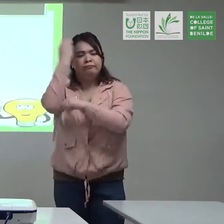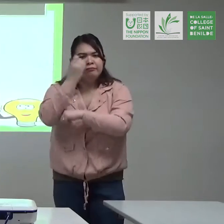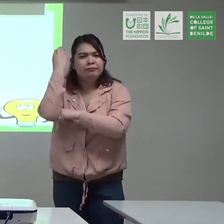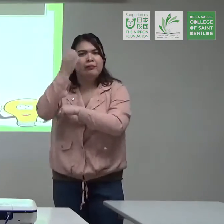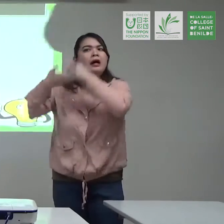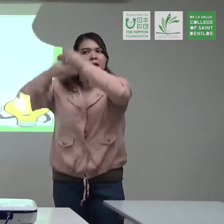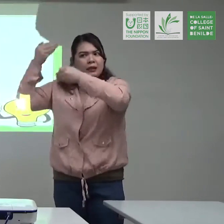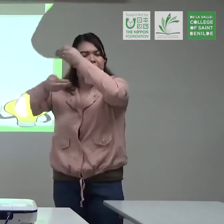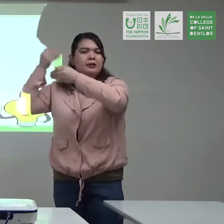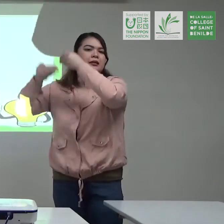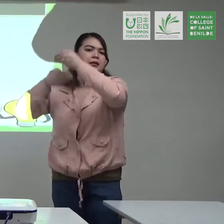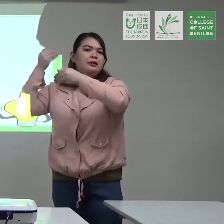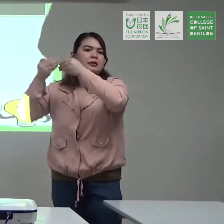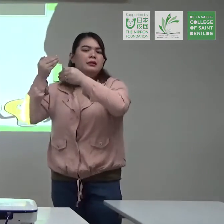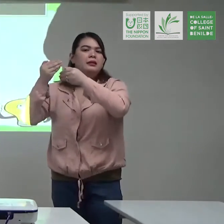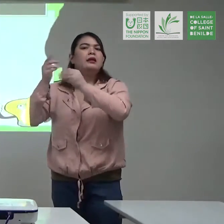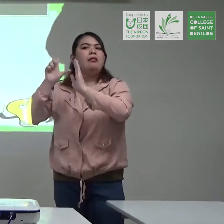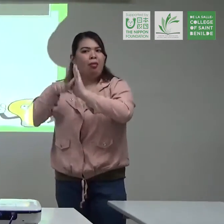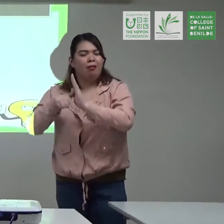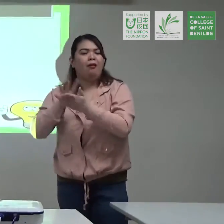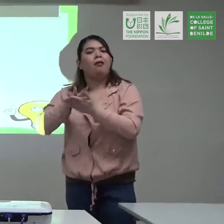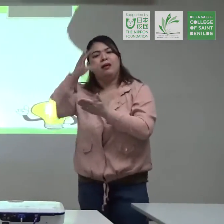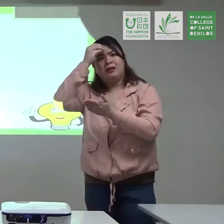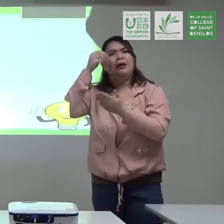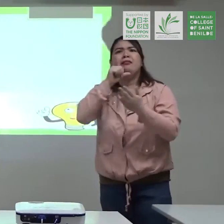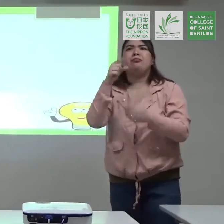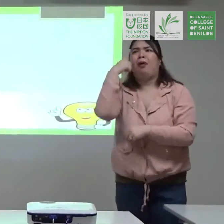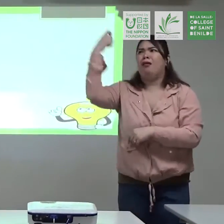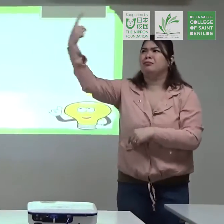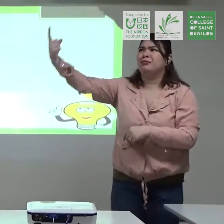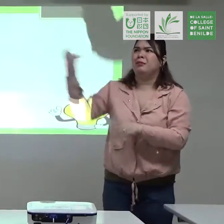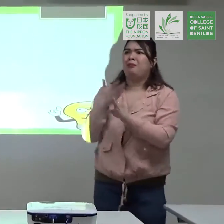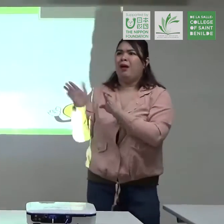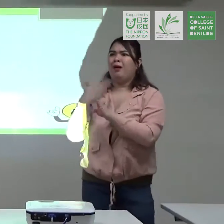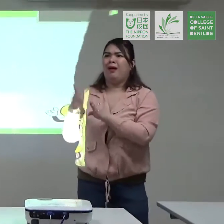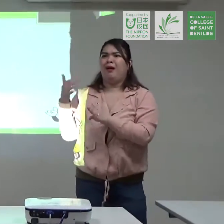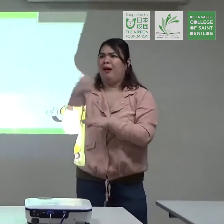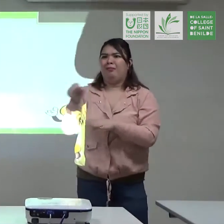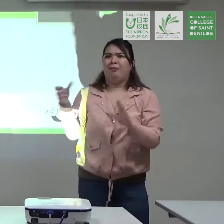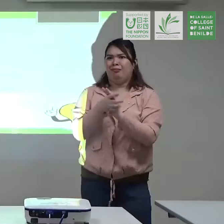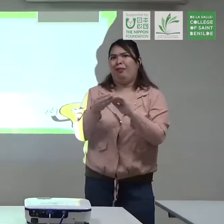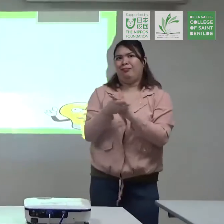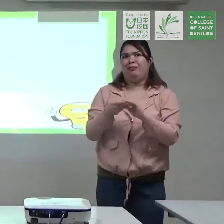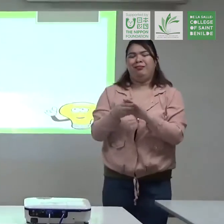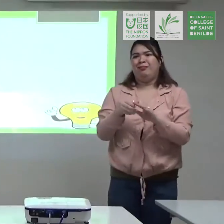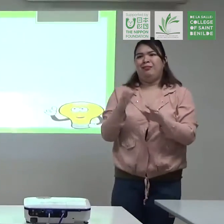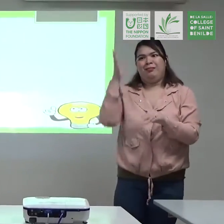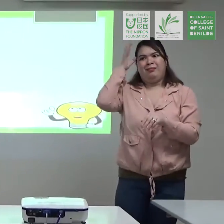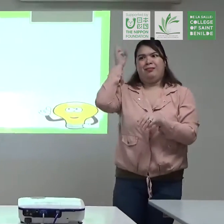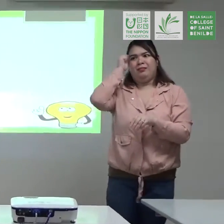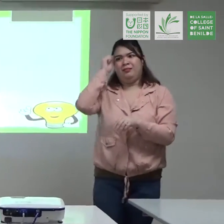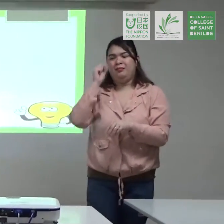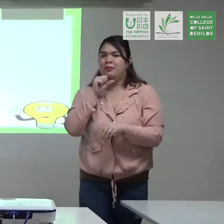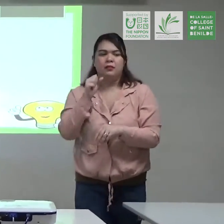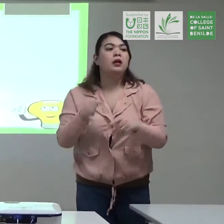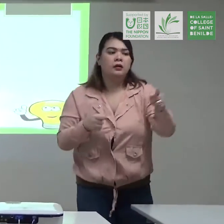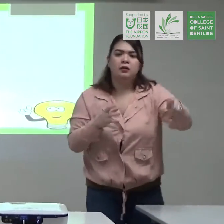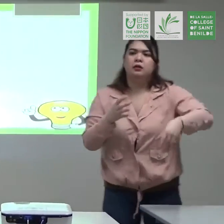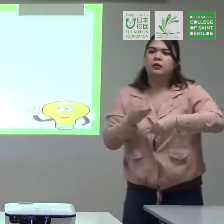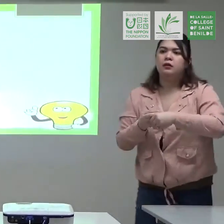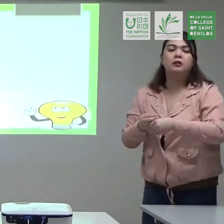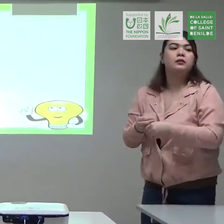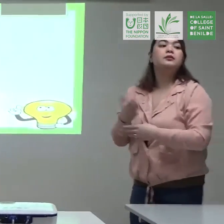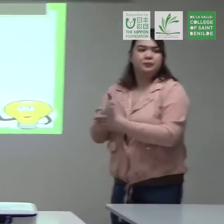learning. Hindi yung mag-i-imagine yung magkaroon. Share ko lang po